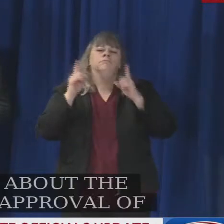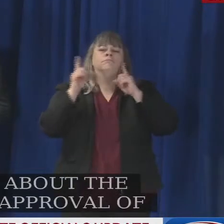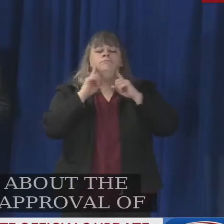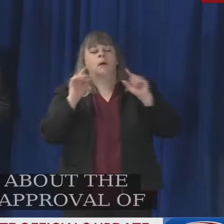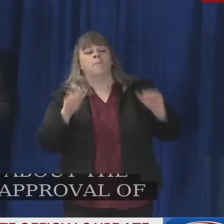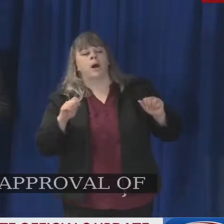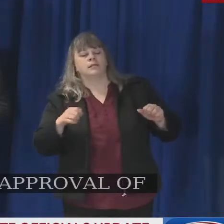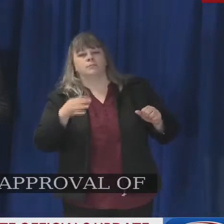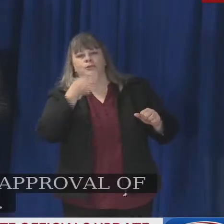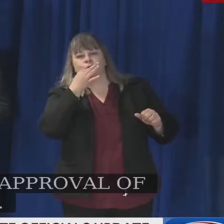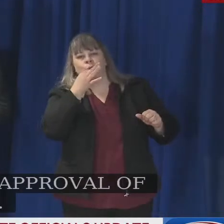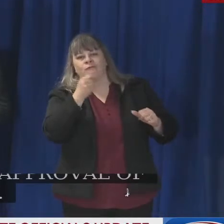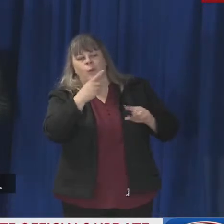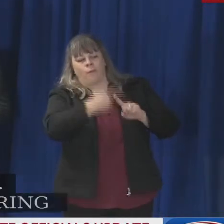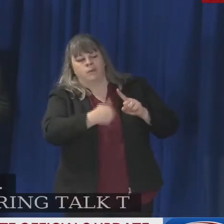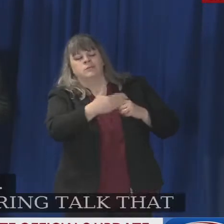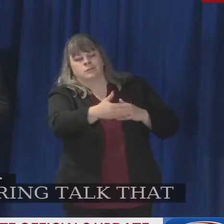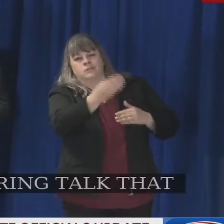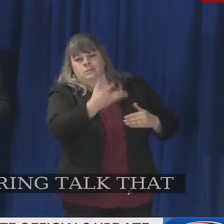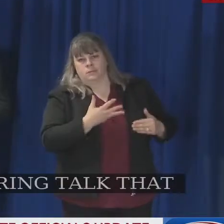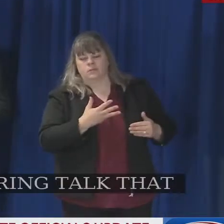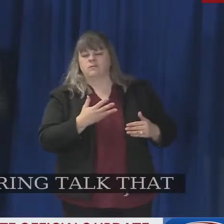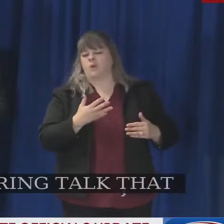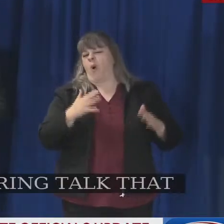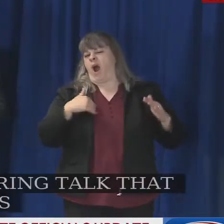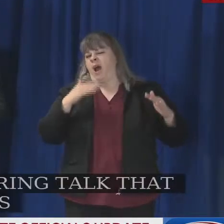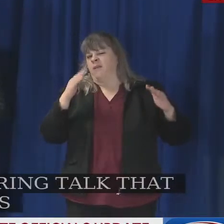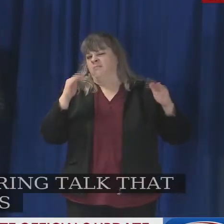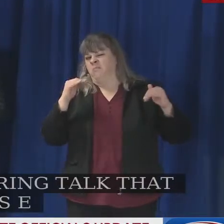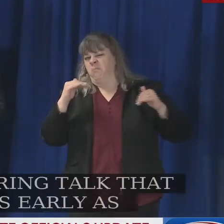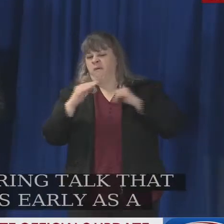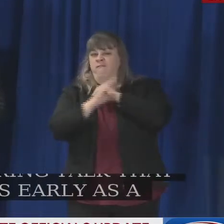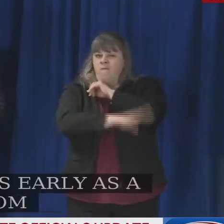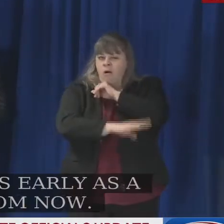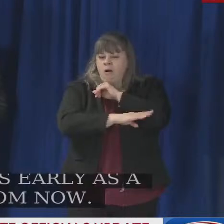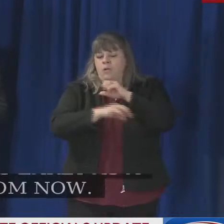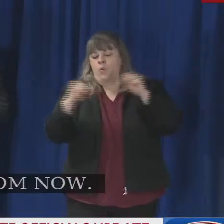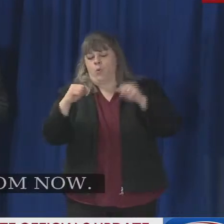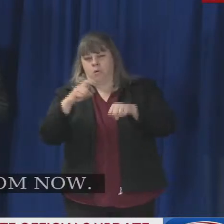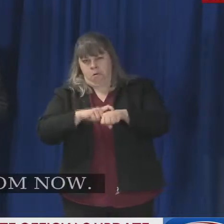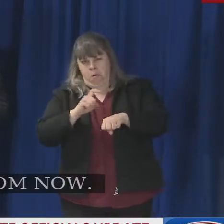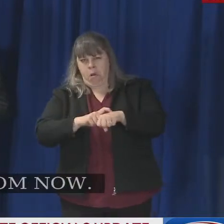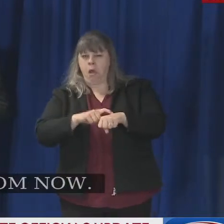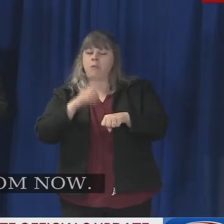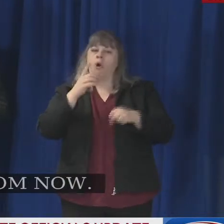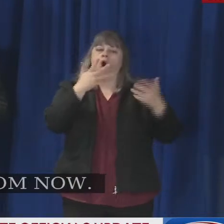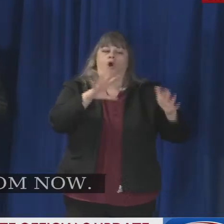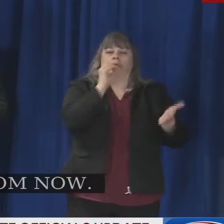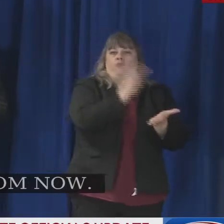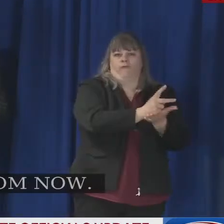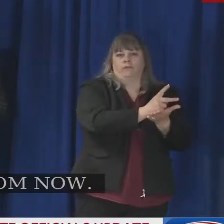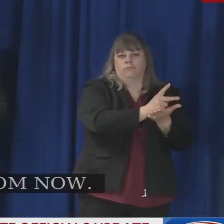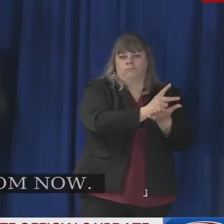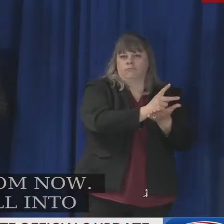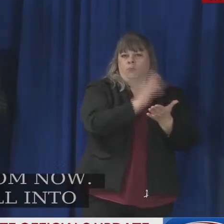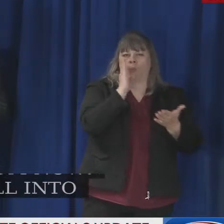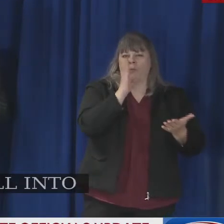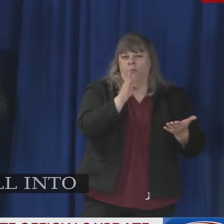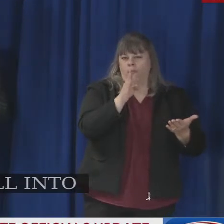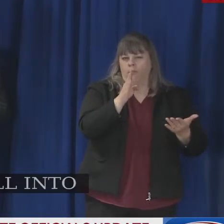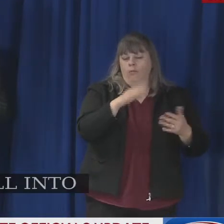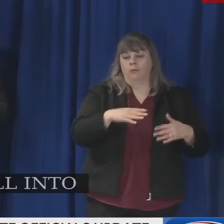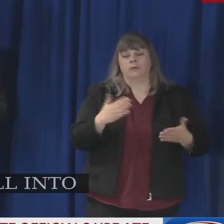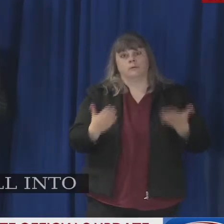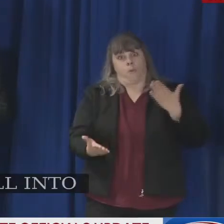now. So certainly by the fall time into the winter, we could be looking at least one, maybe